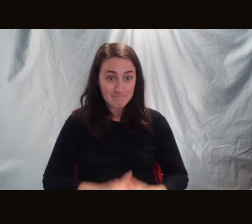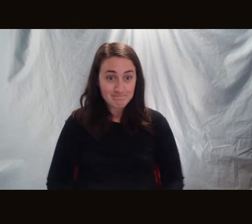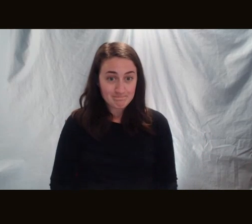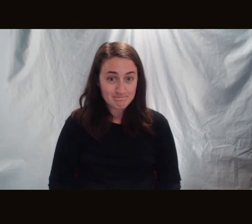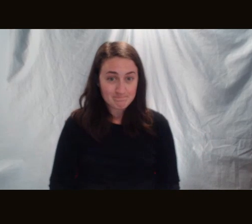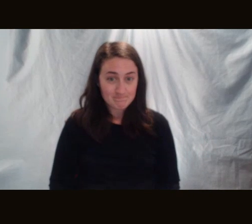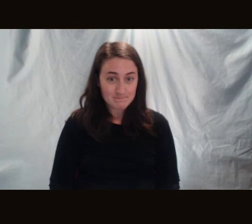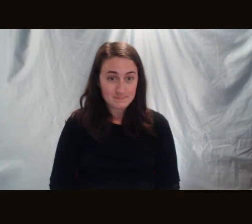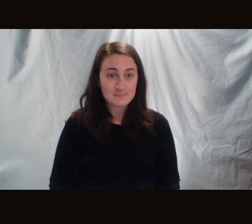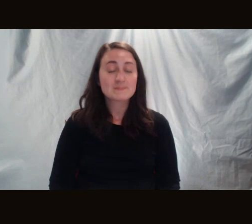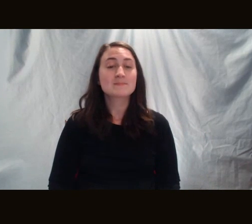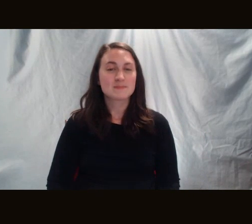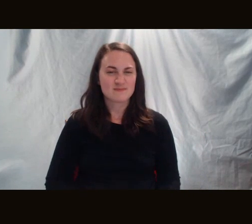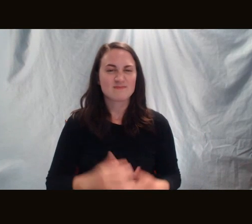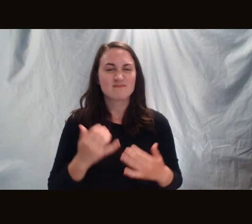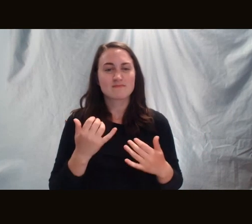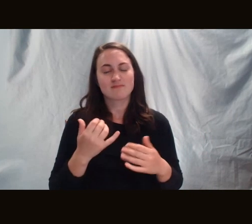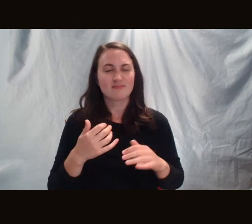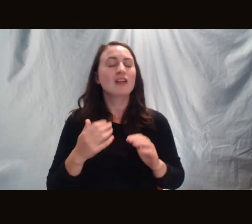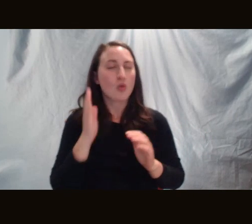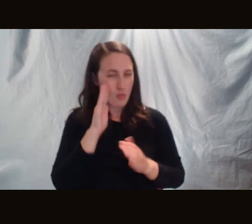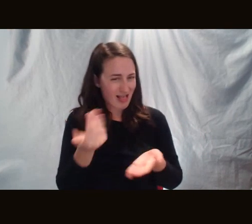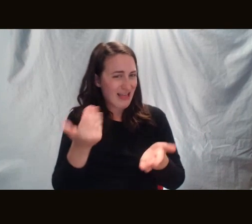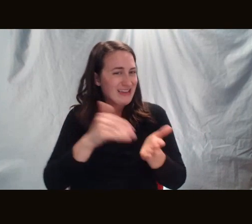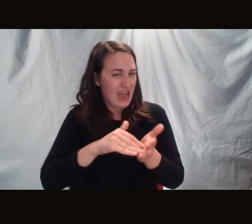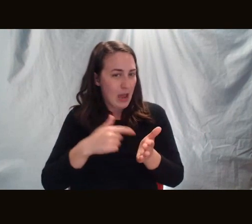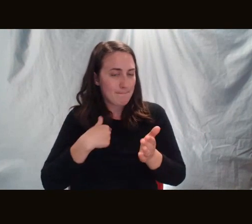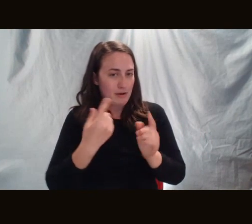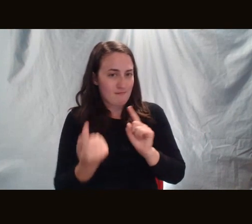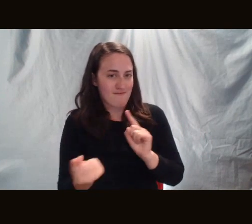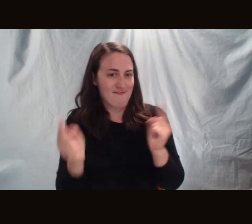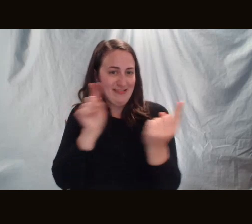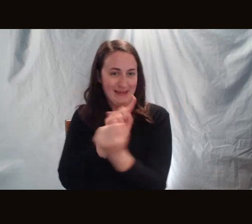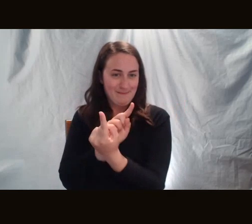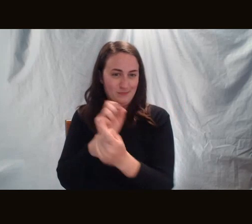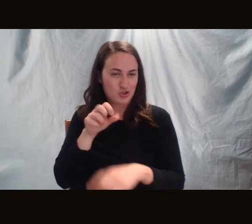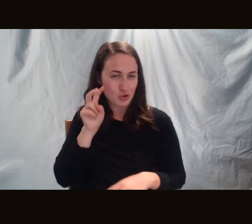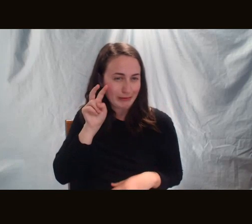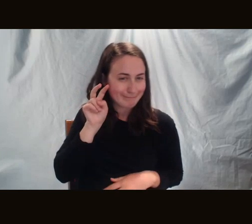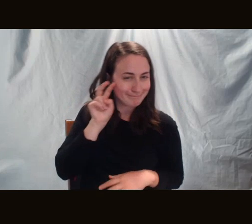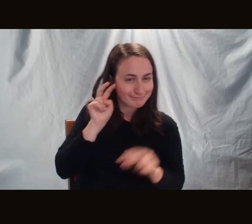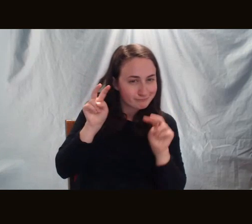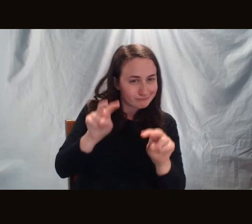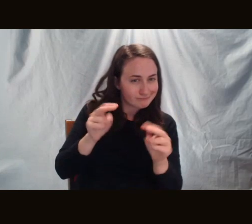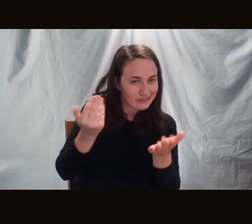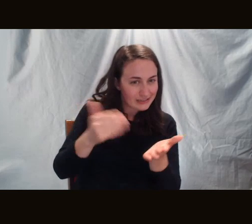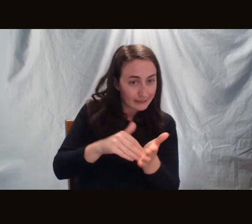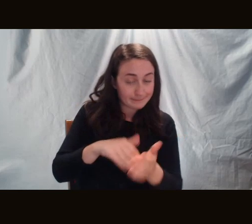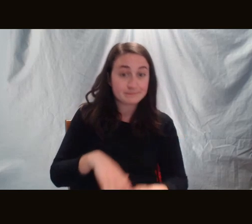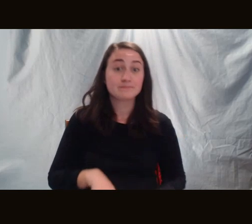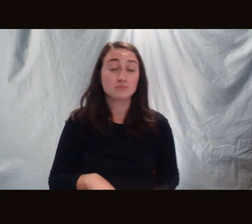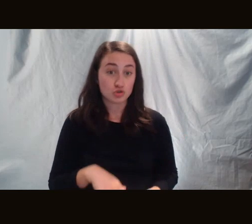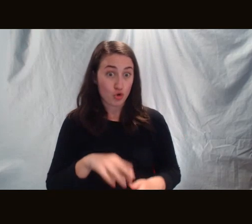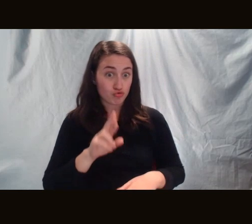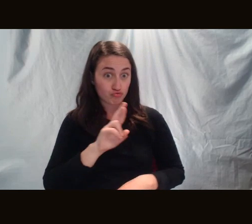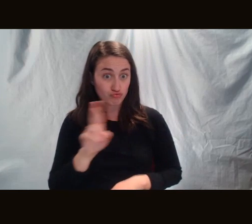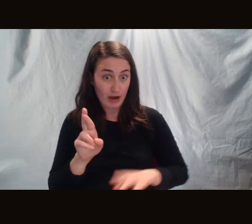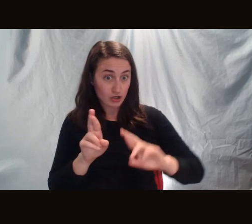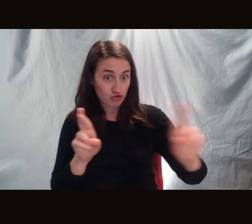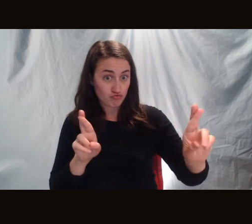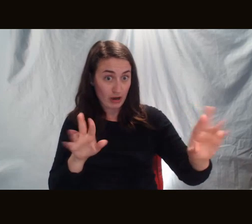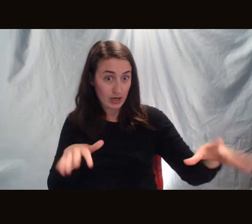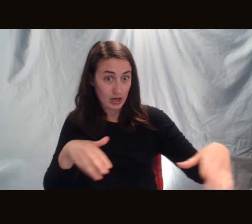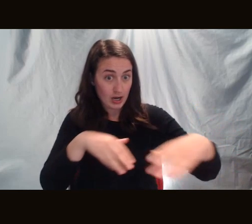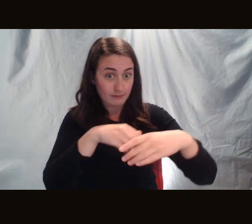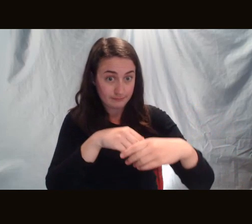let's try it from a different angle, just that same part, so that you can see it from a different perspective. We have the right to right.